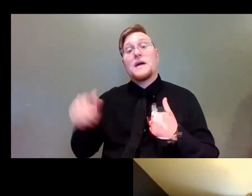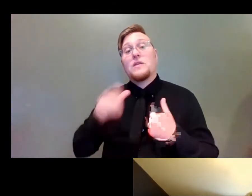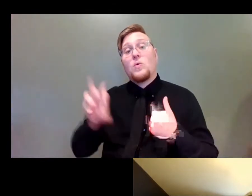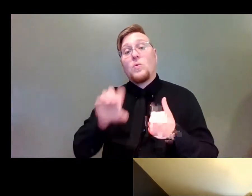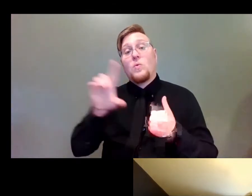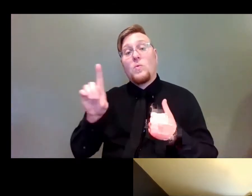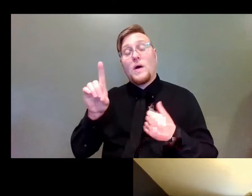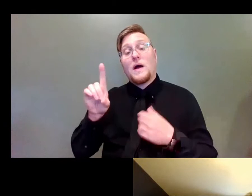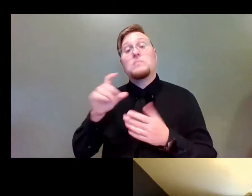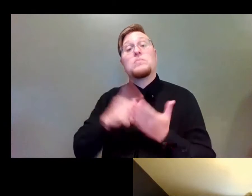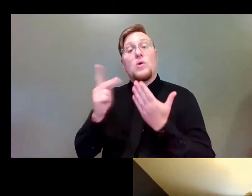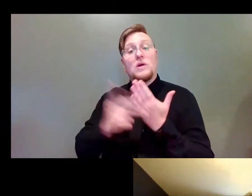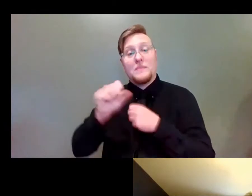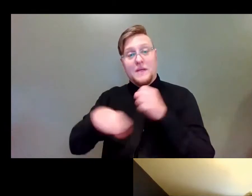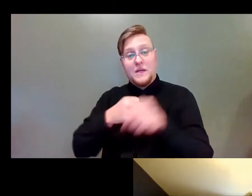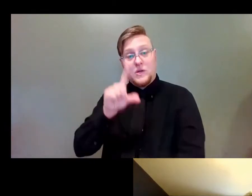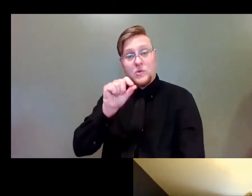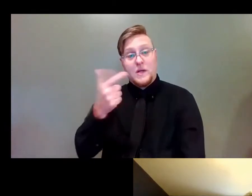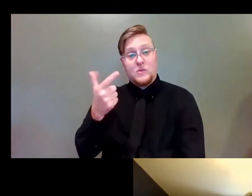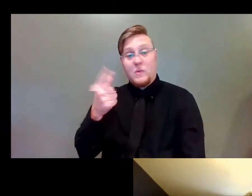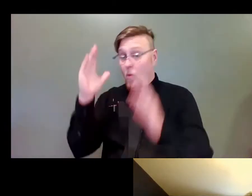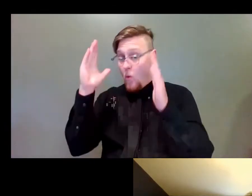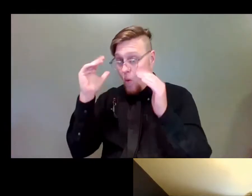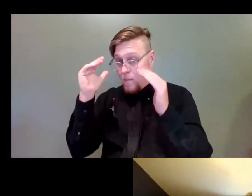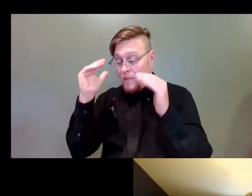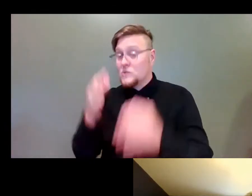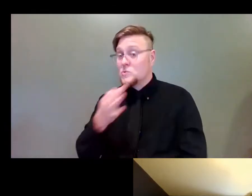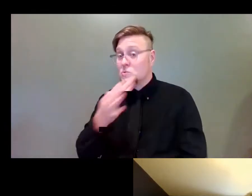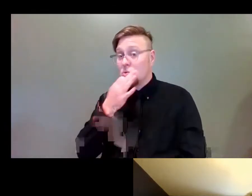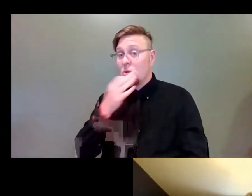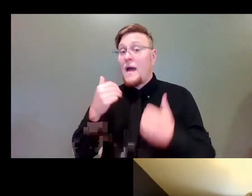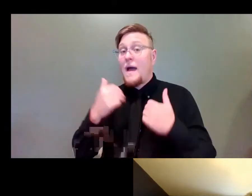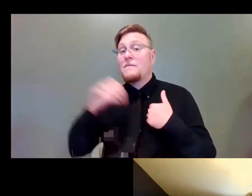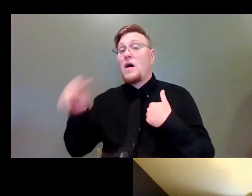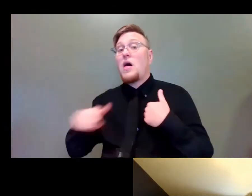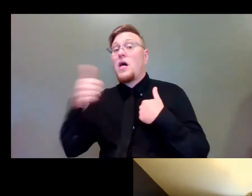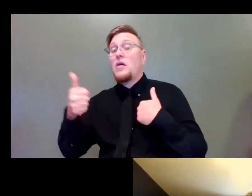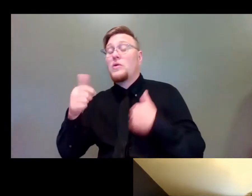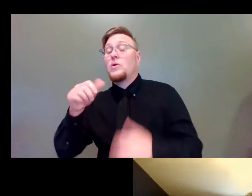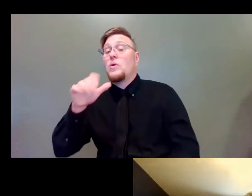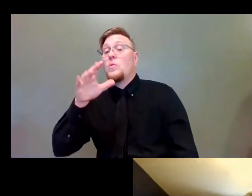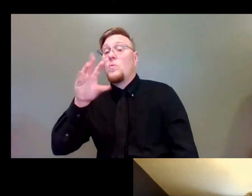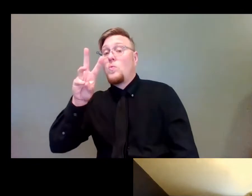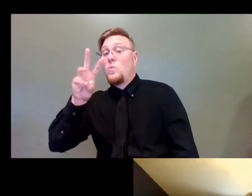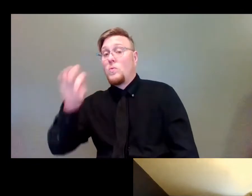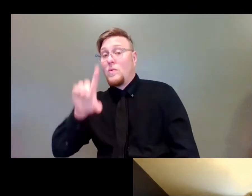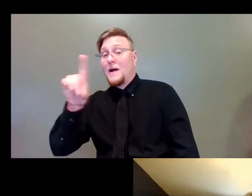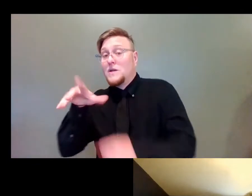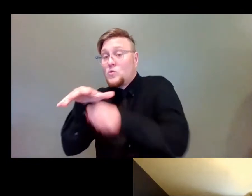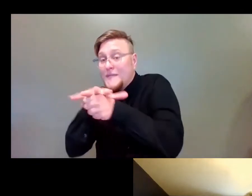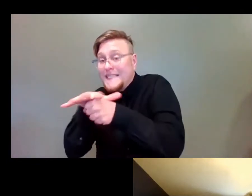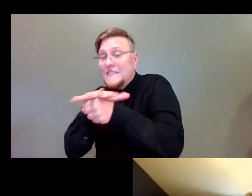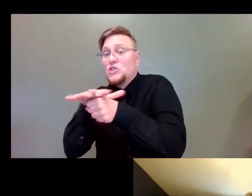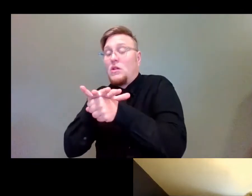in 2021 here in Oregon, that we're hoping someday we could have other WILD regional trainings run